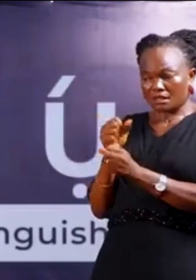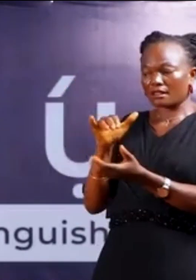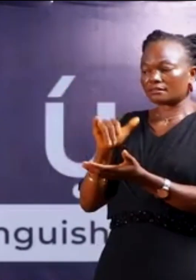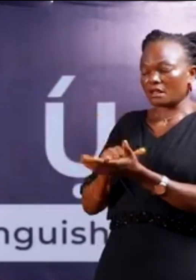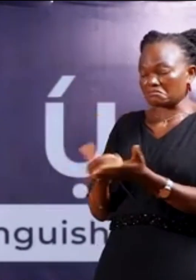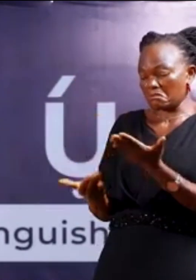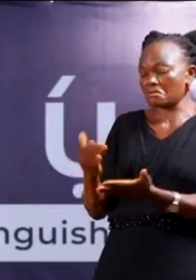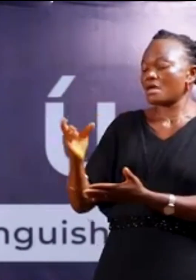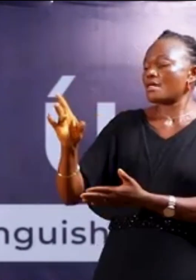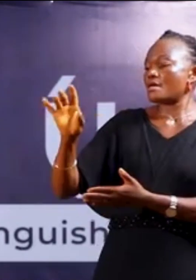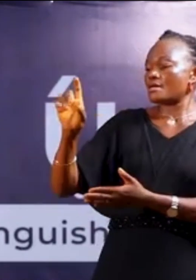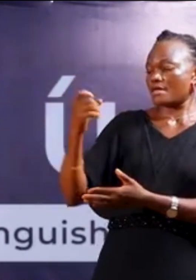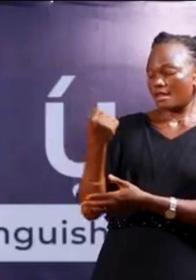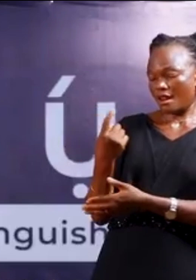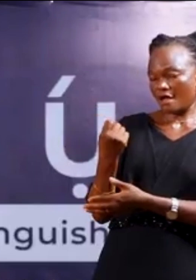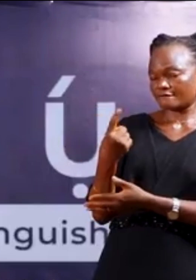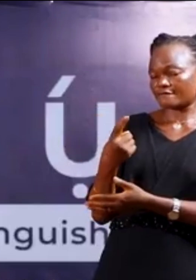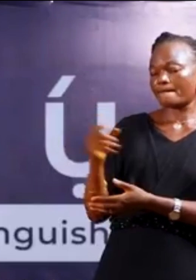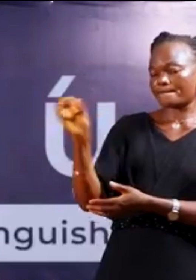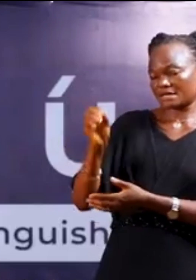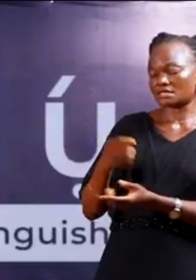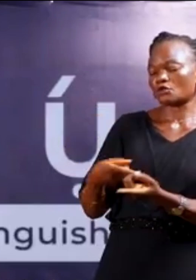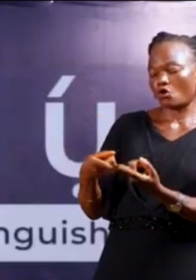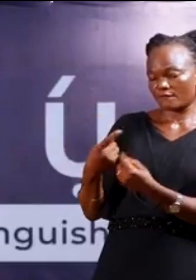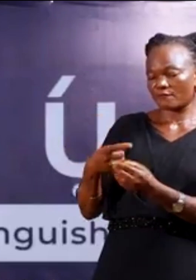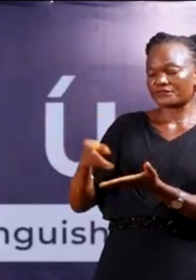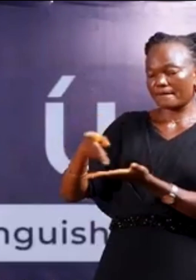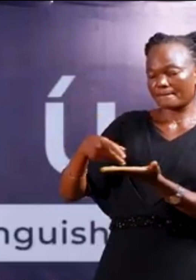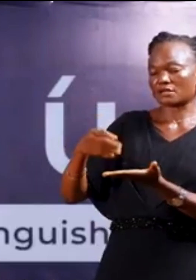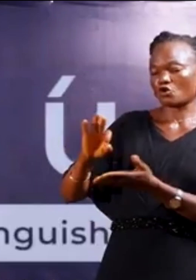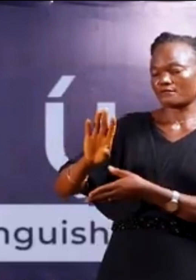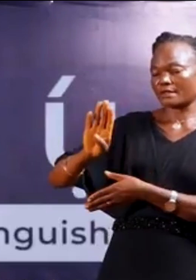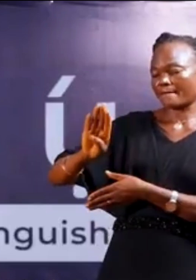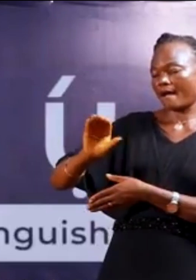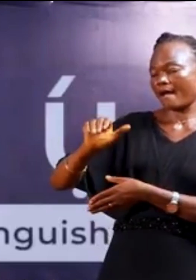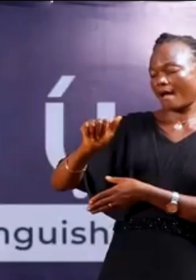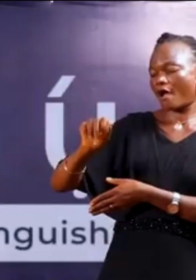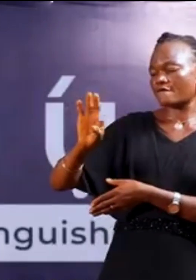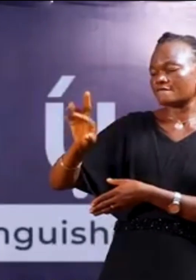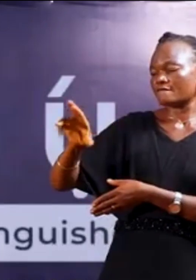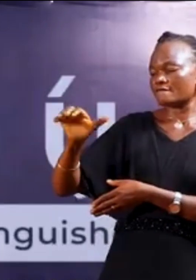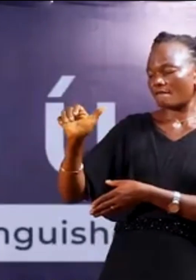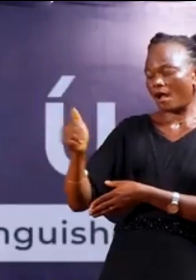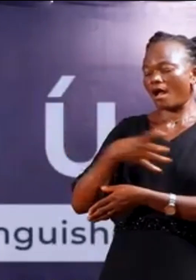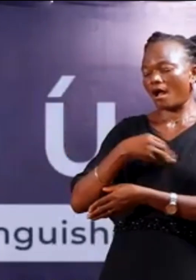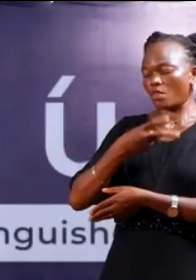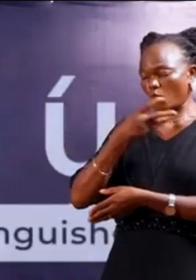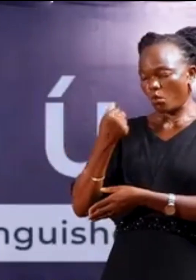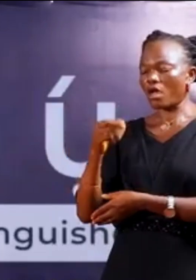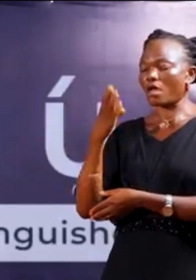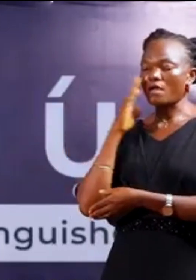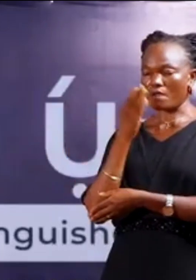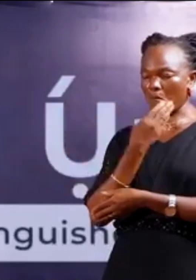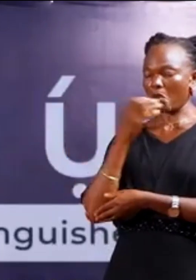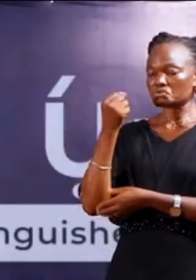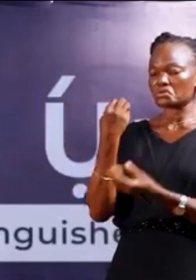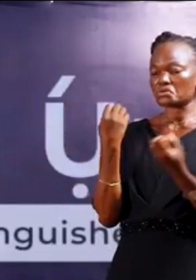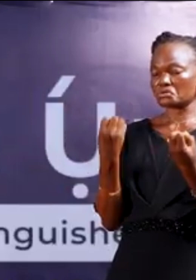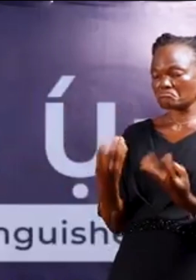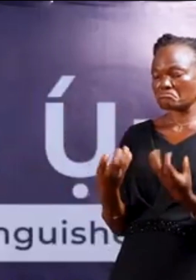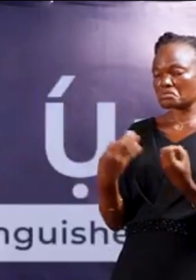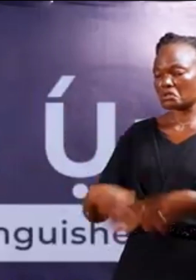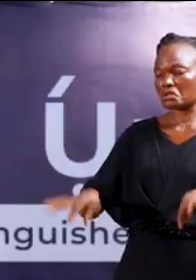perhaps 11% of those came from the Bight of Biafra and were Igbo. So in many